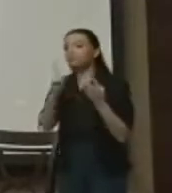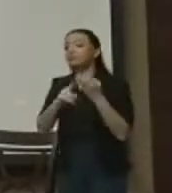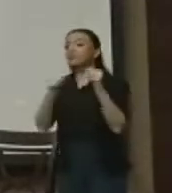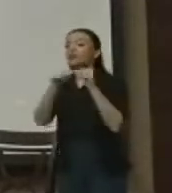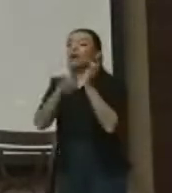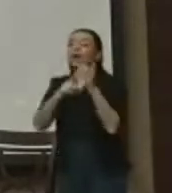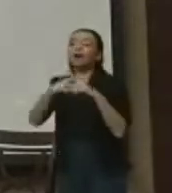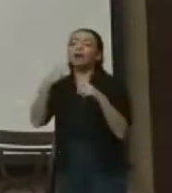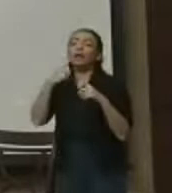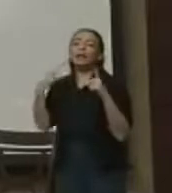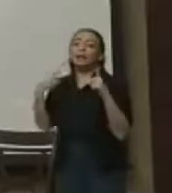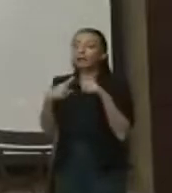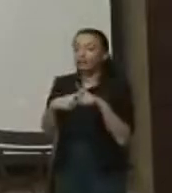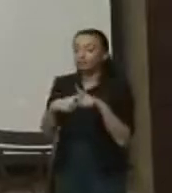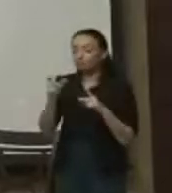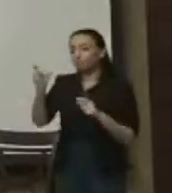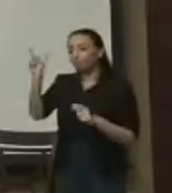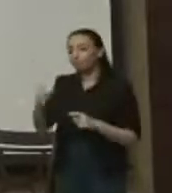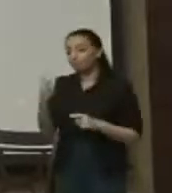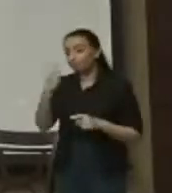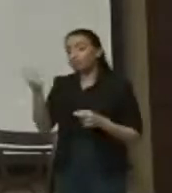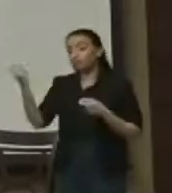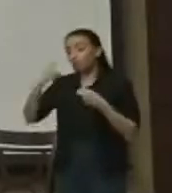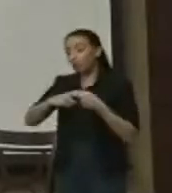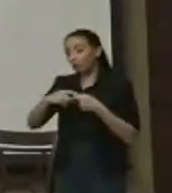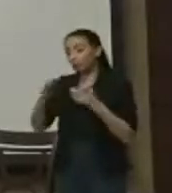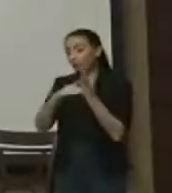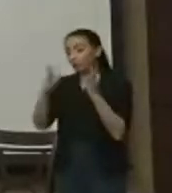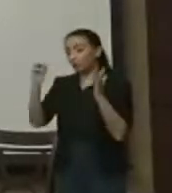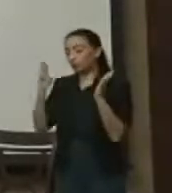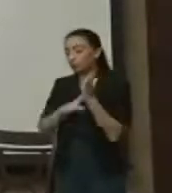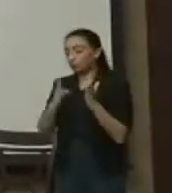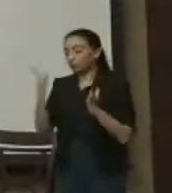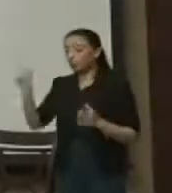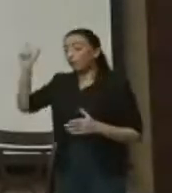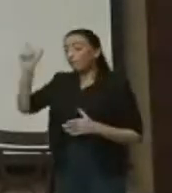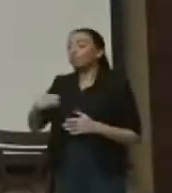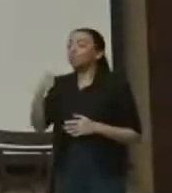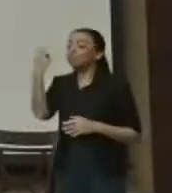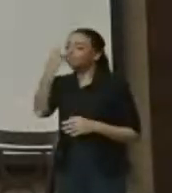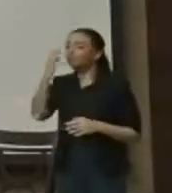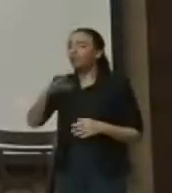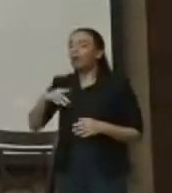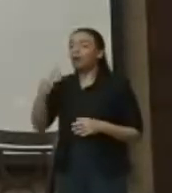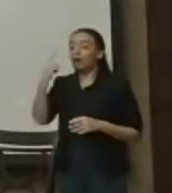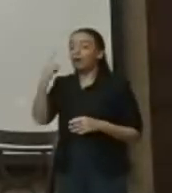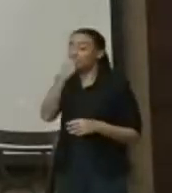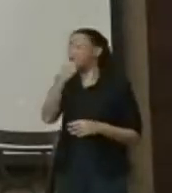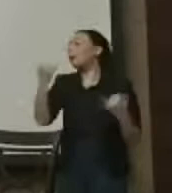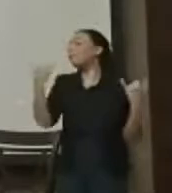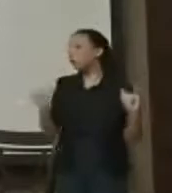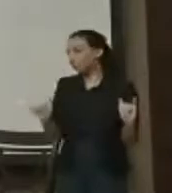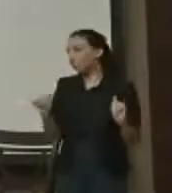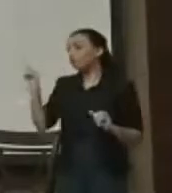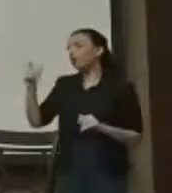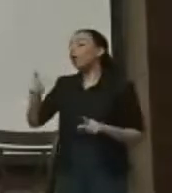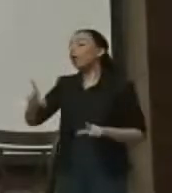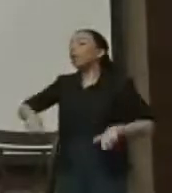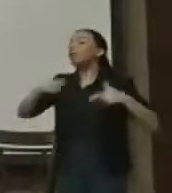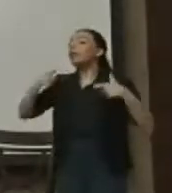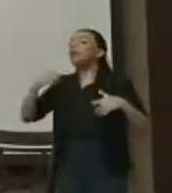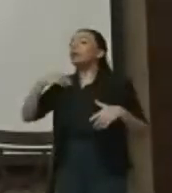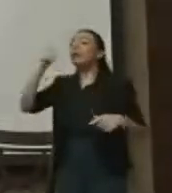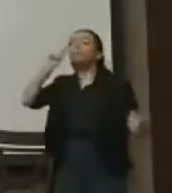Jindal, also joining us virtually, a person with visual impairment. Ankit made his life mission to